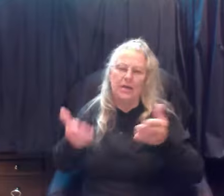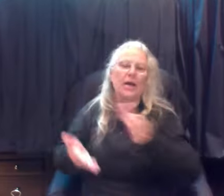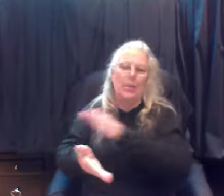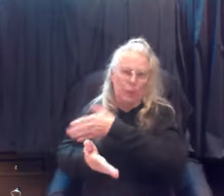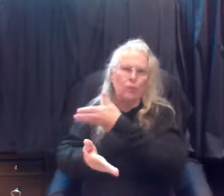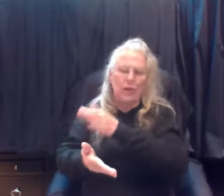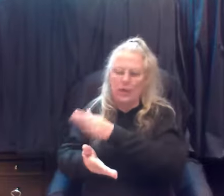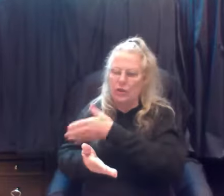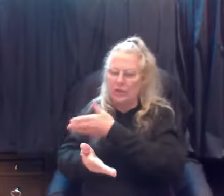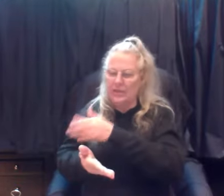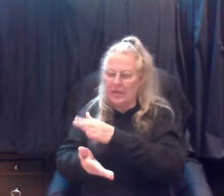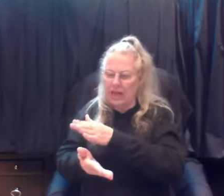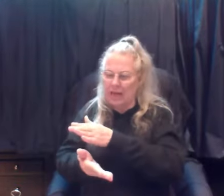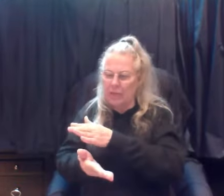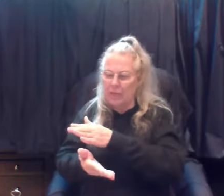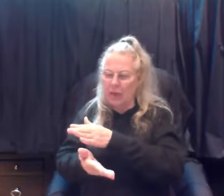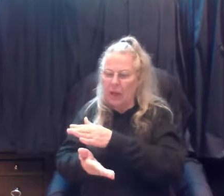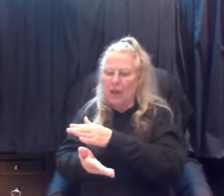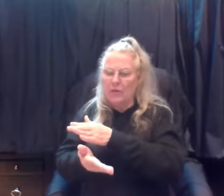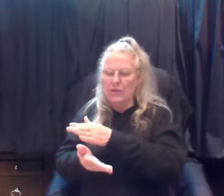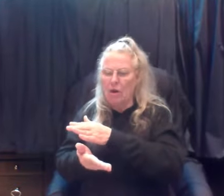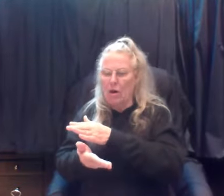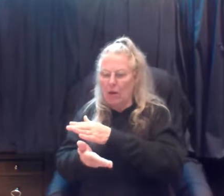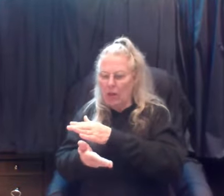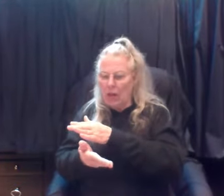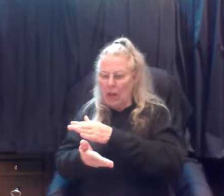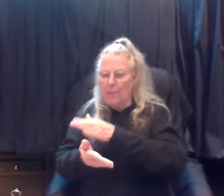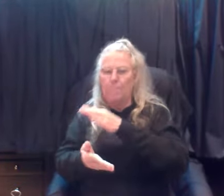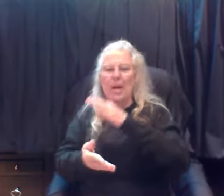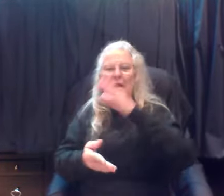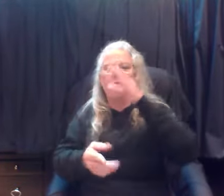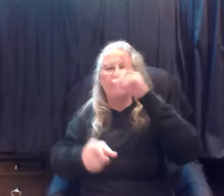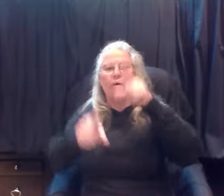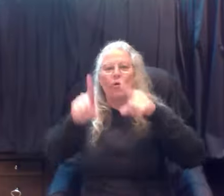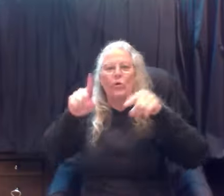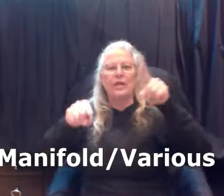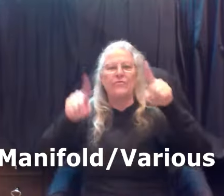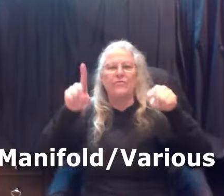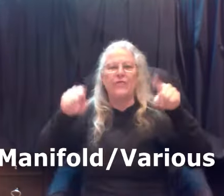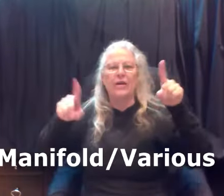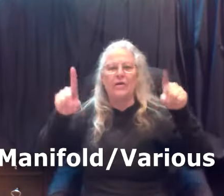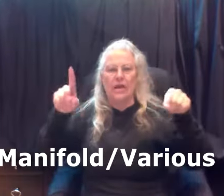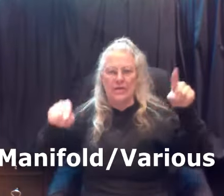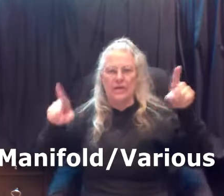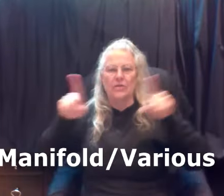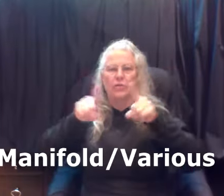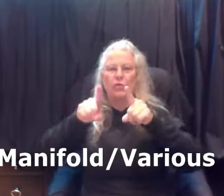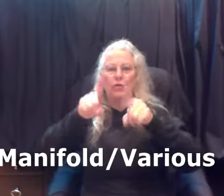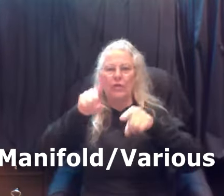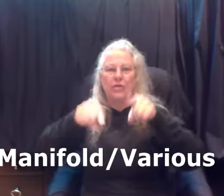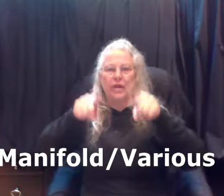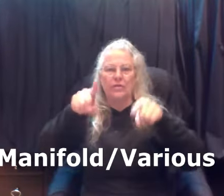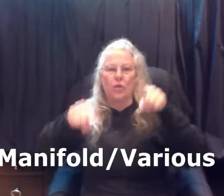up. You're really just singing. The song. Manifold is various. And so you've got things going